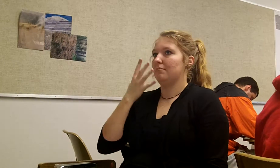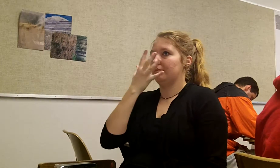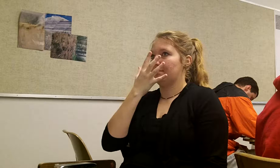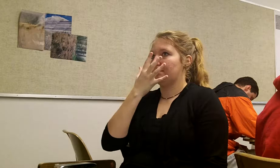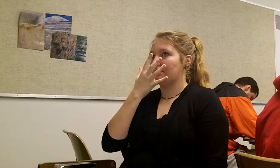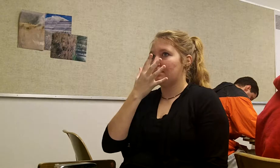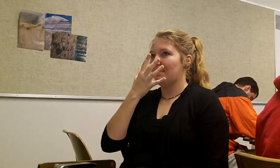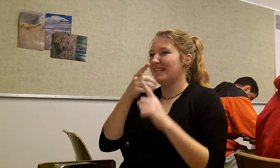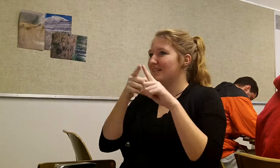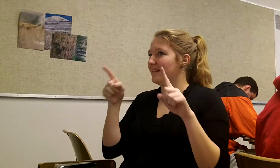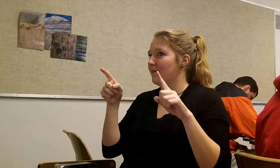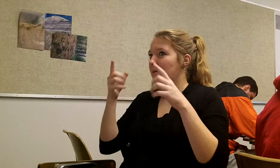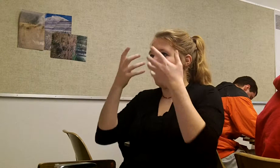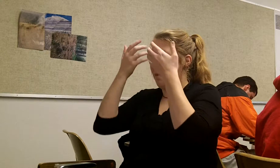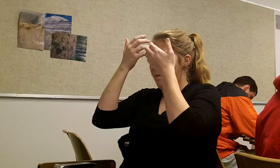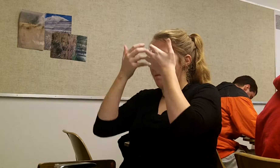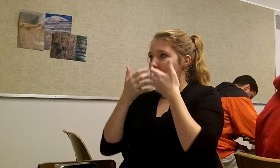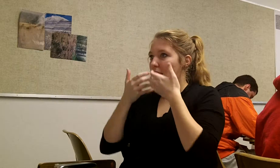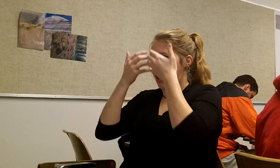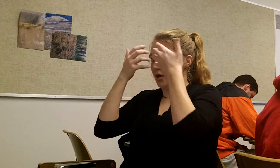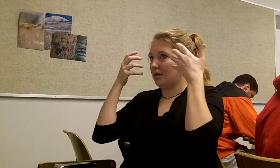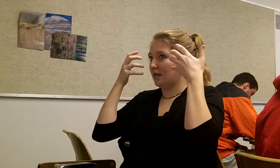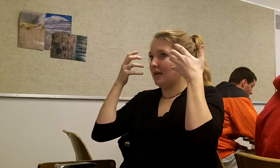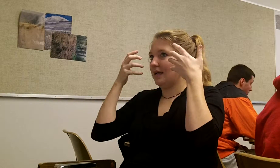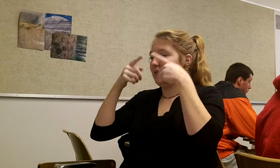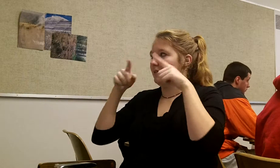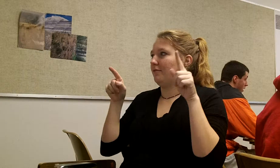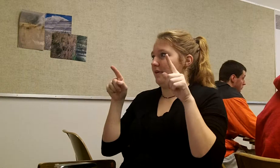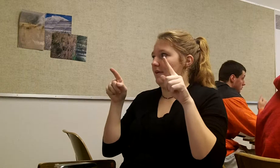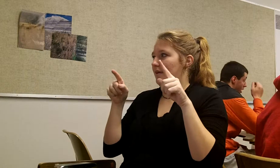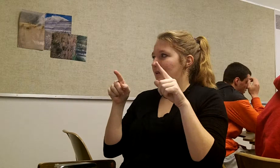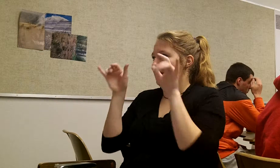And as it turns out, there's a plant called the corn lily